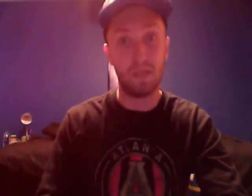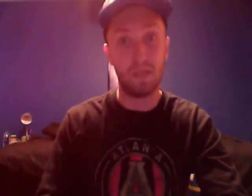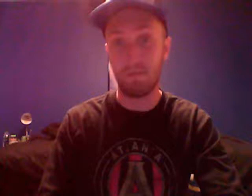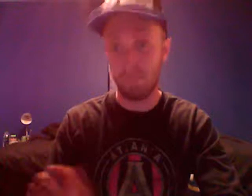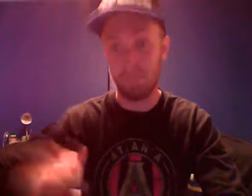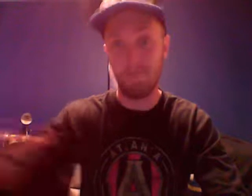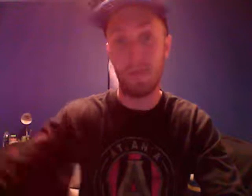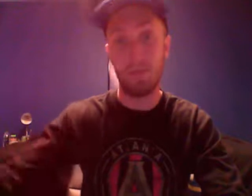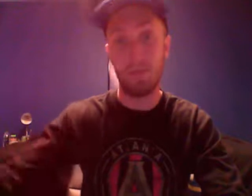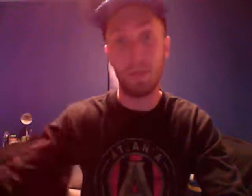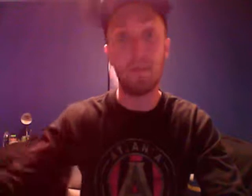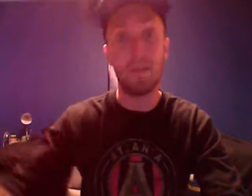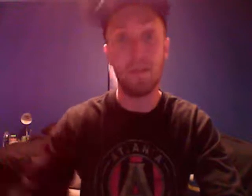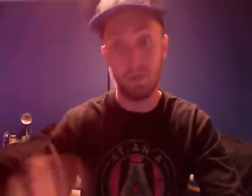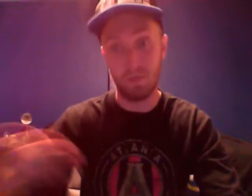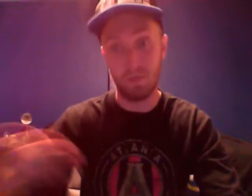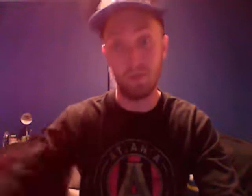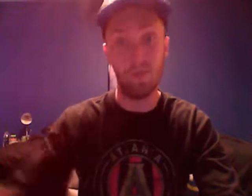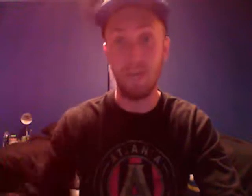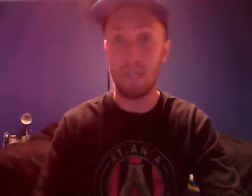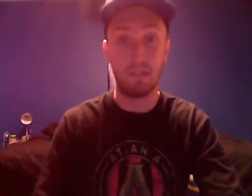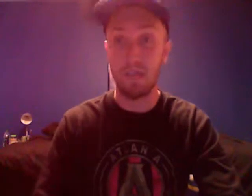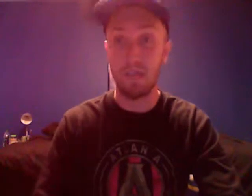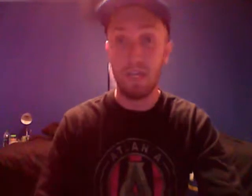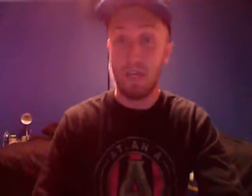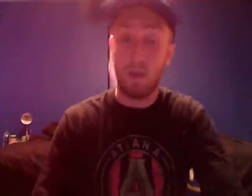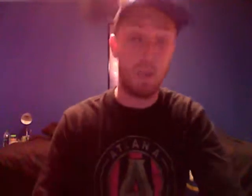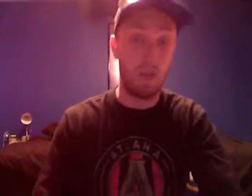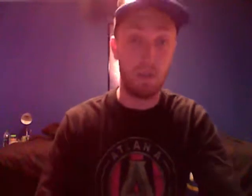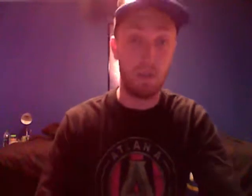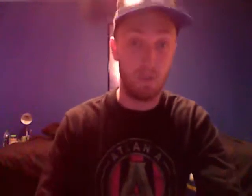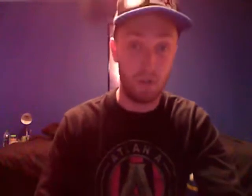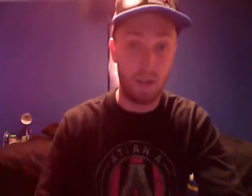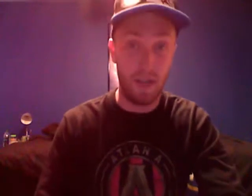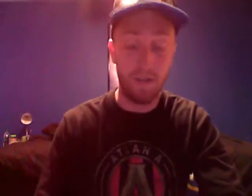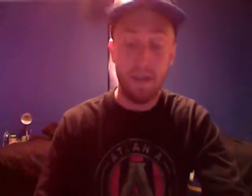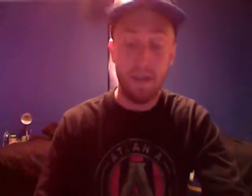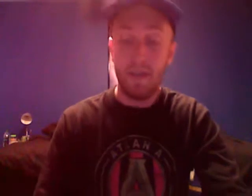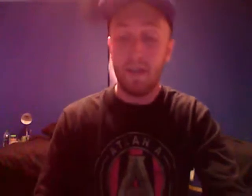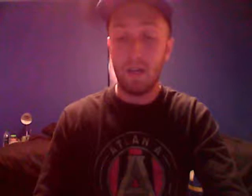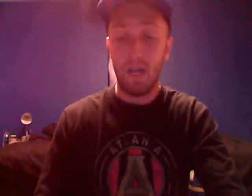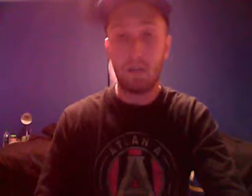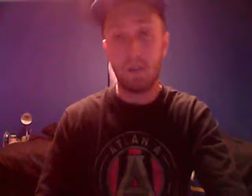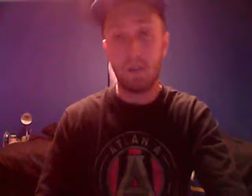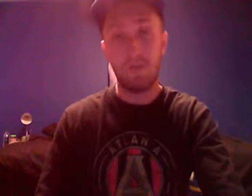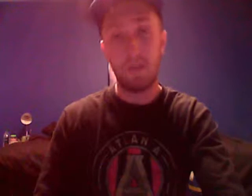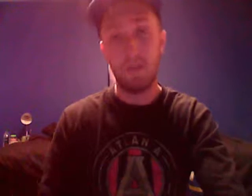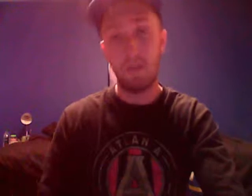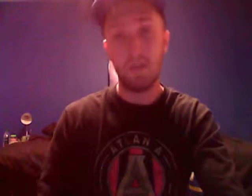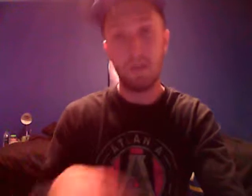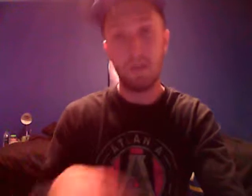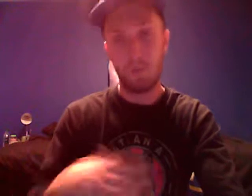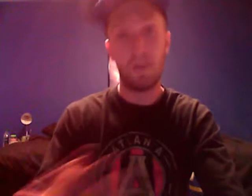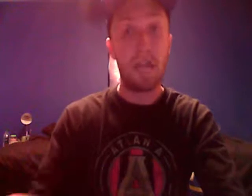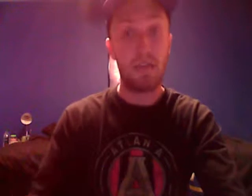like, I'm going to get better. I'm going to improve from that, because I don't think he can get much worse than that. Almiron in the middle, one of the